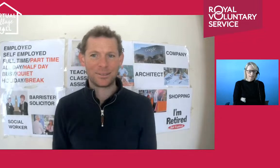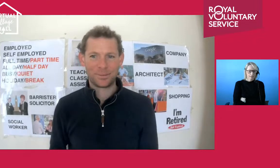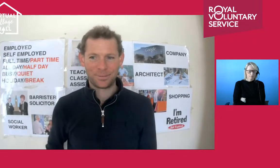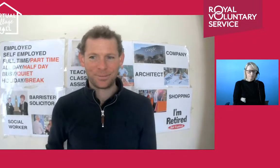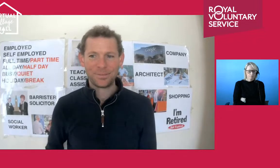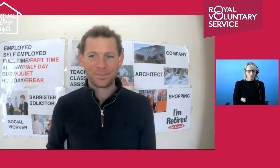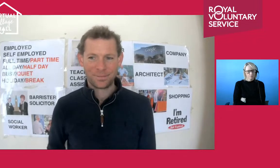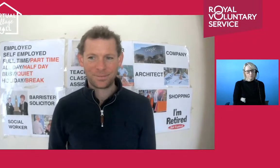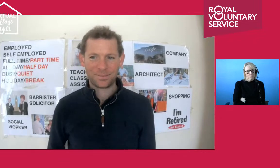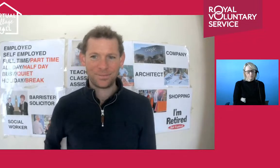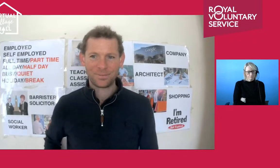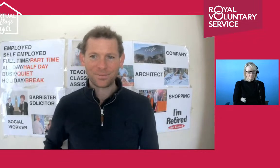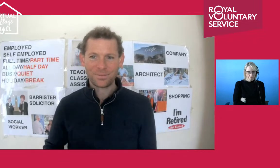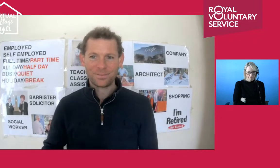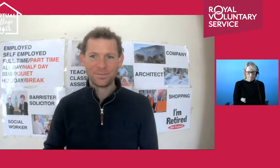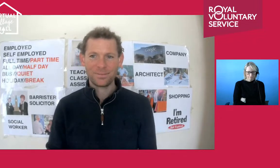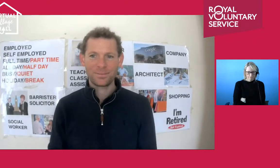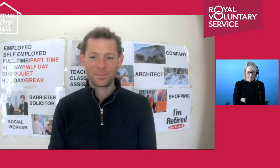break.